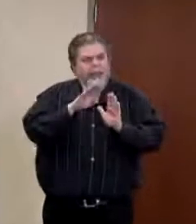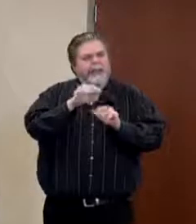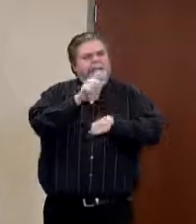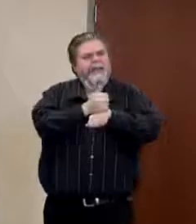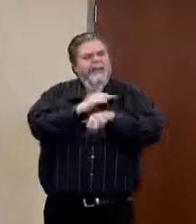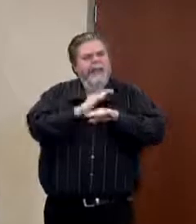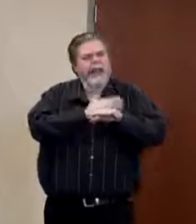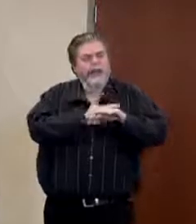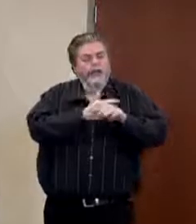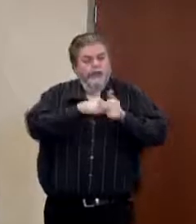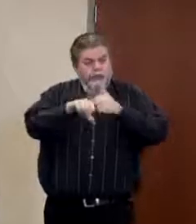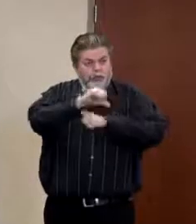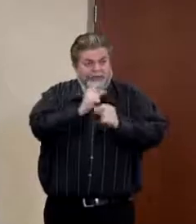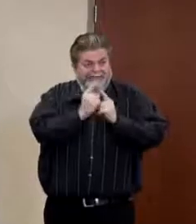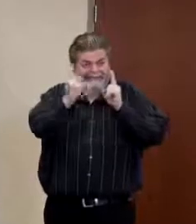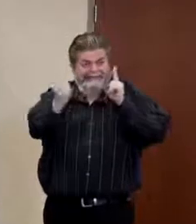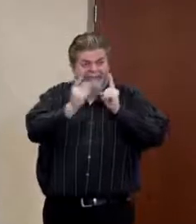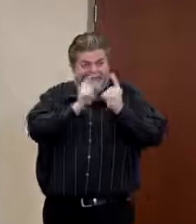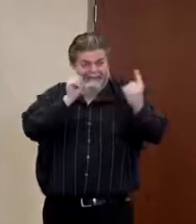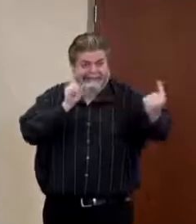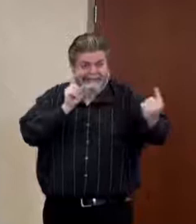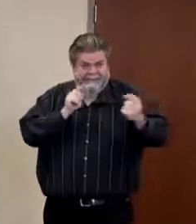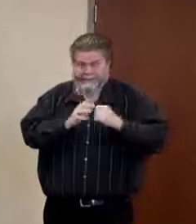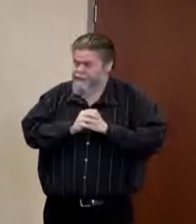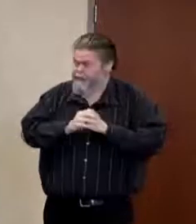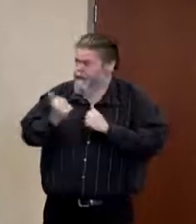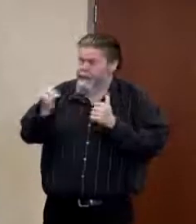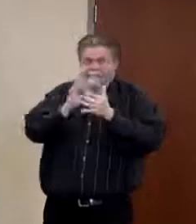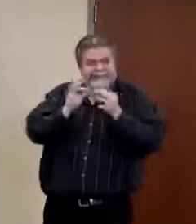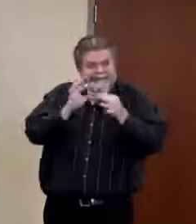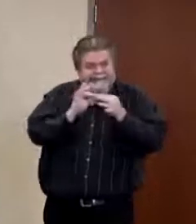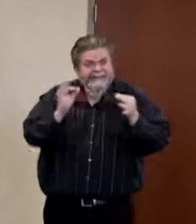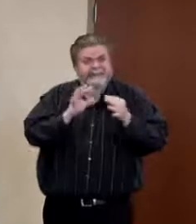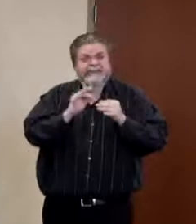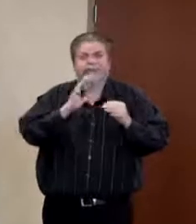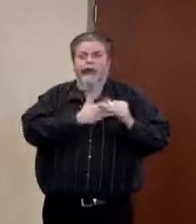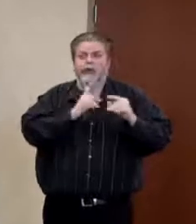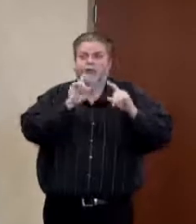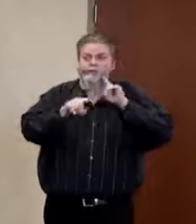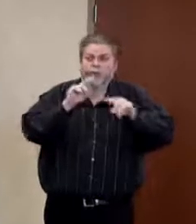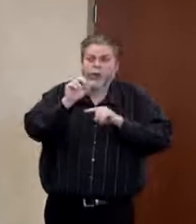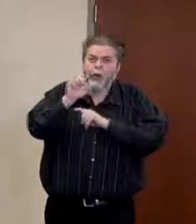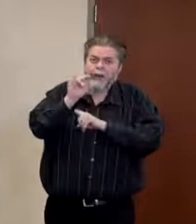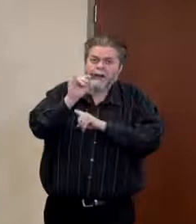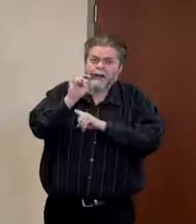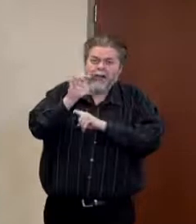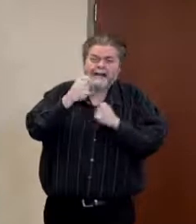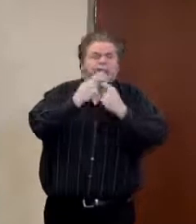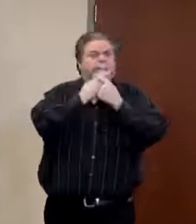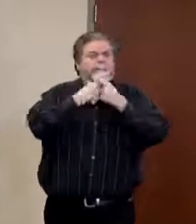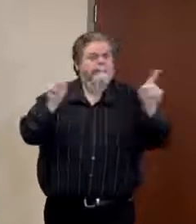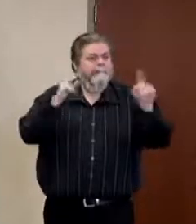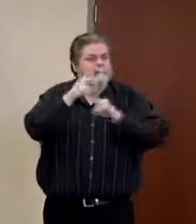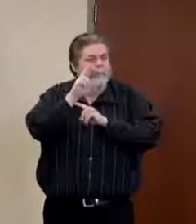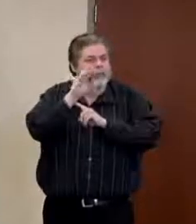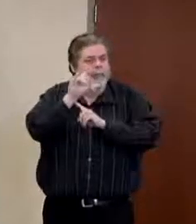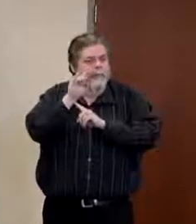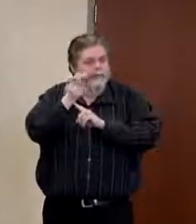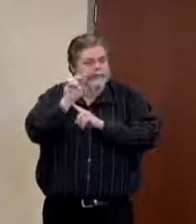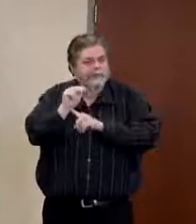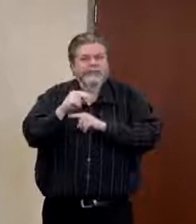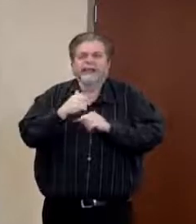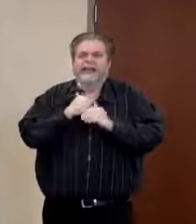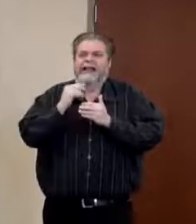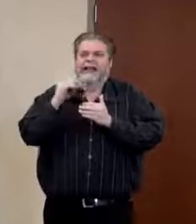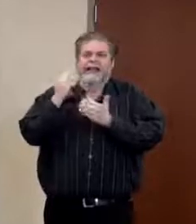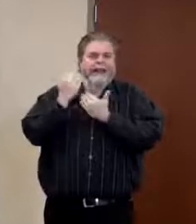social distancing, the messaging, the ordinances, the proclamations, the limiting